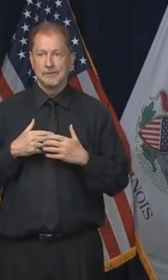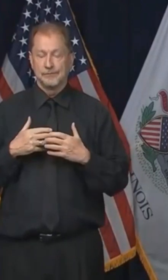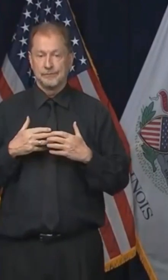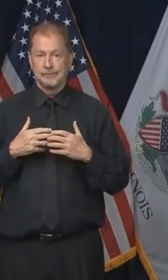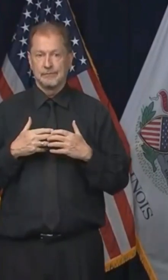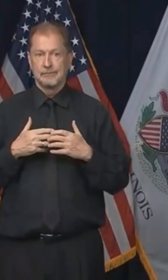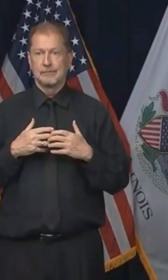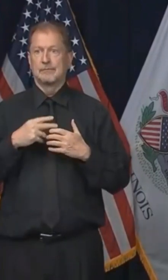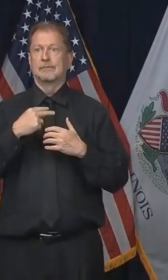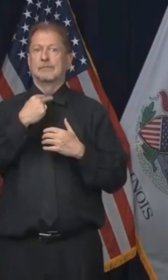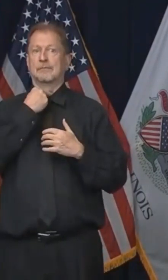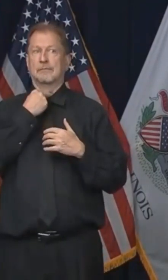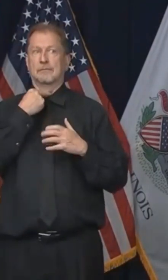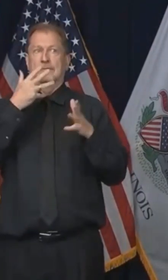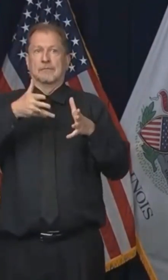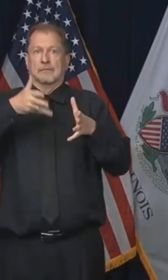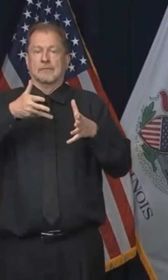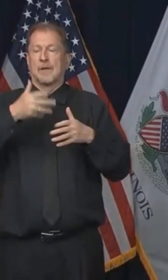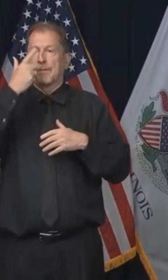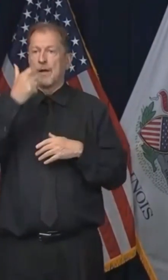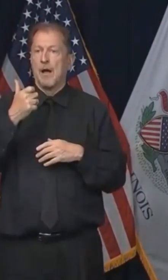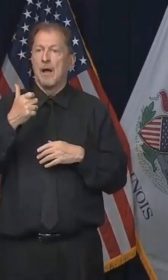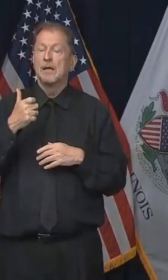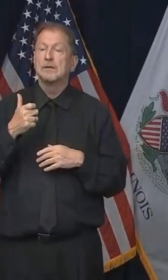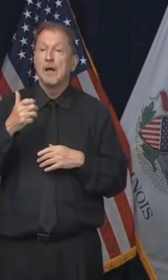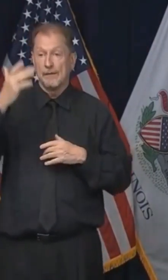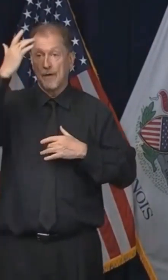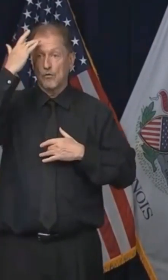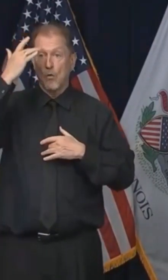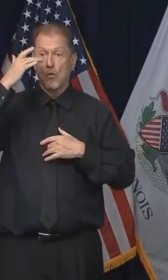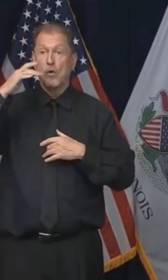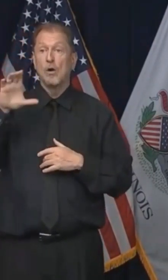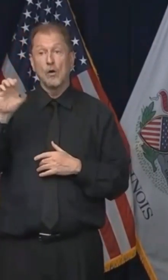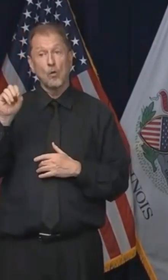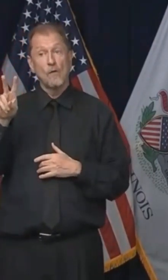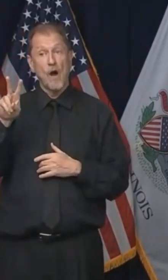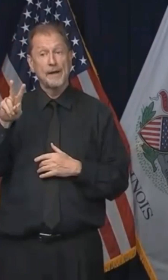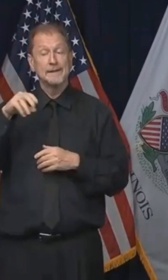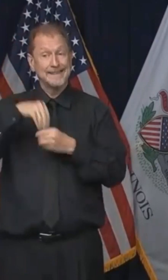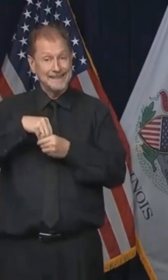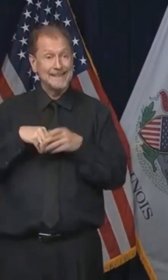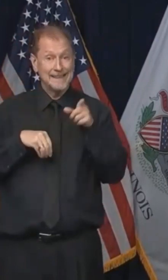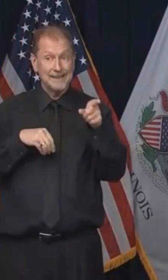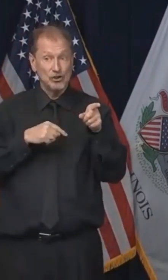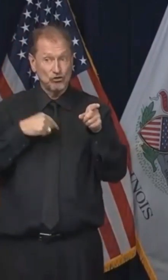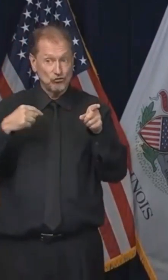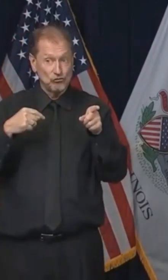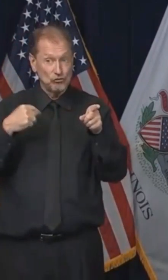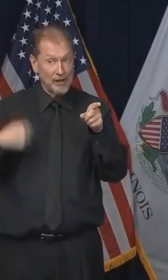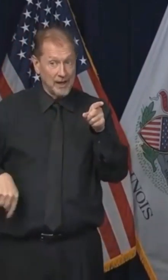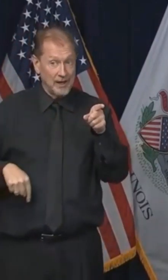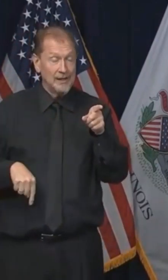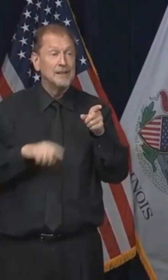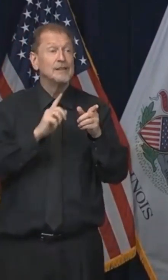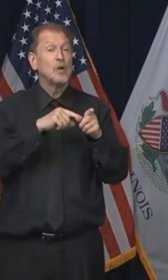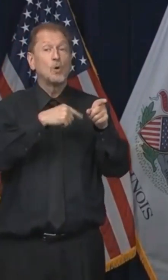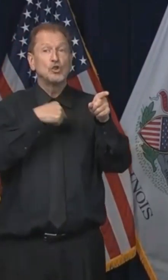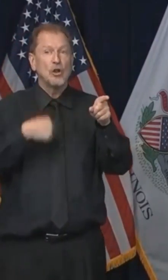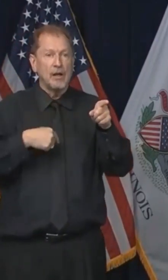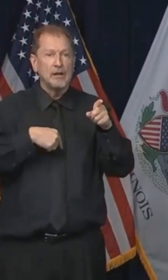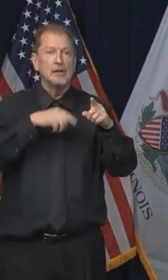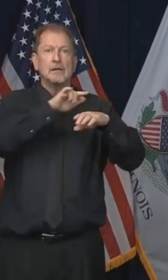some time because of the challenges of coronavirus in China. And so the shipping from China has been,